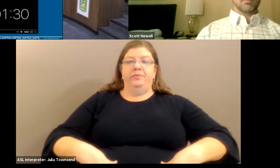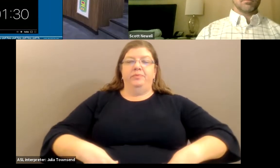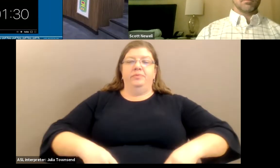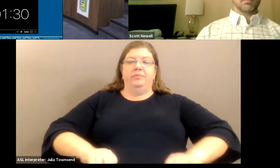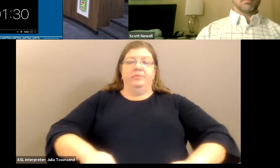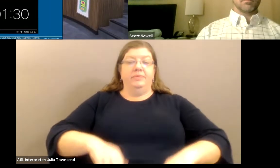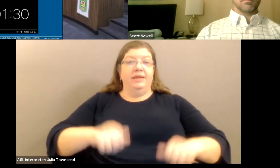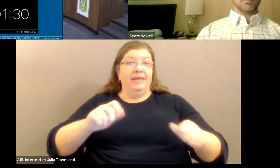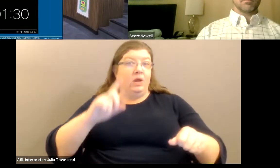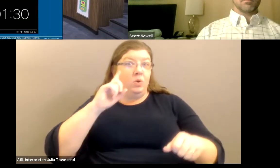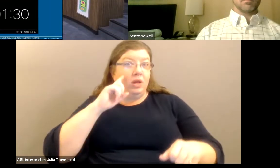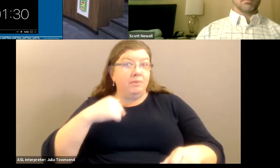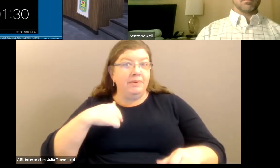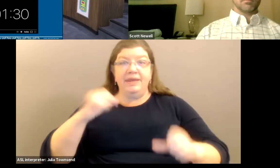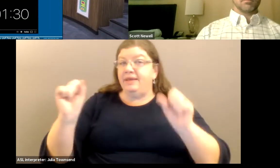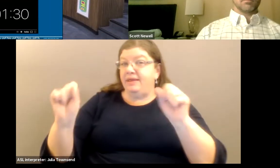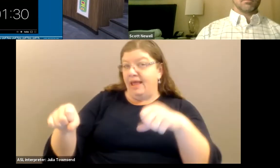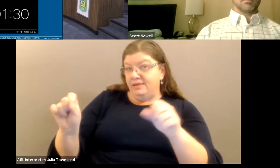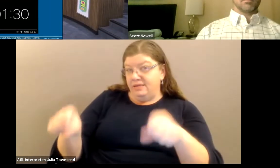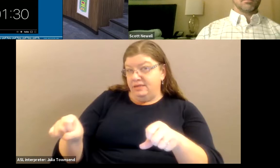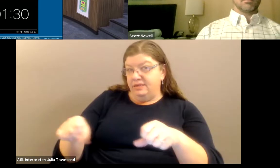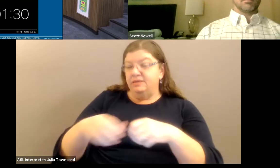Can you hear me? Yes.